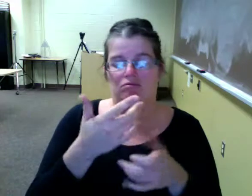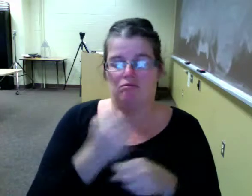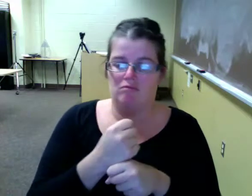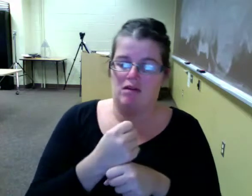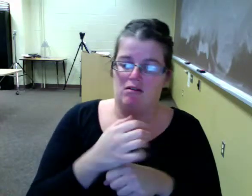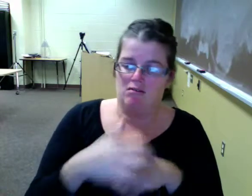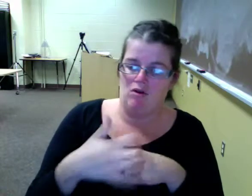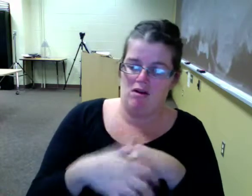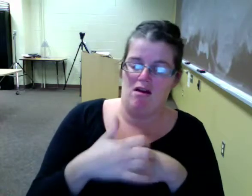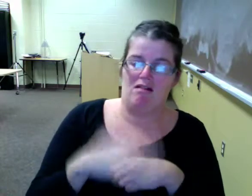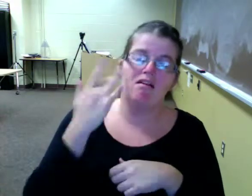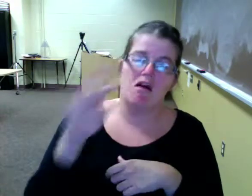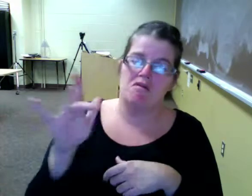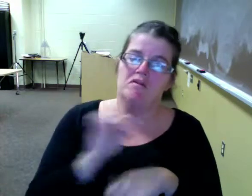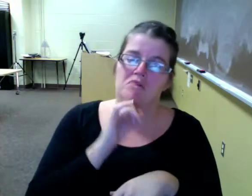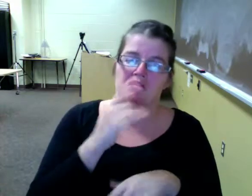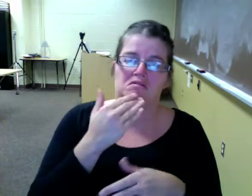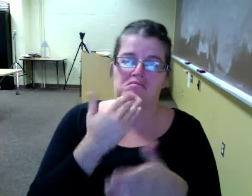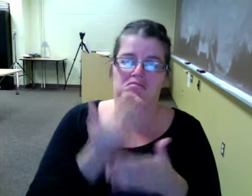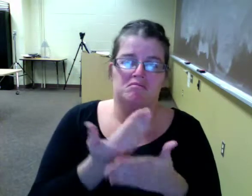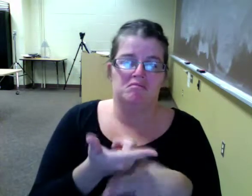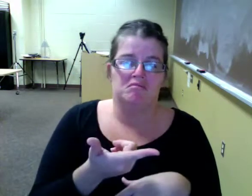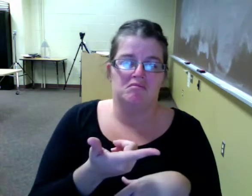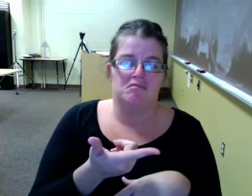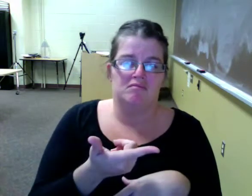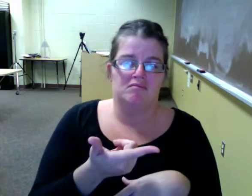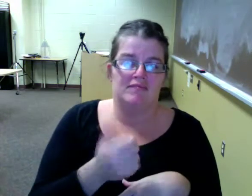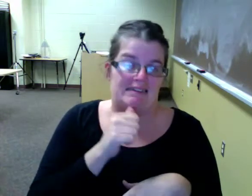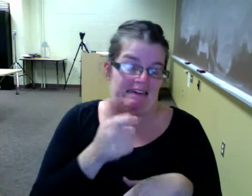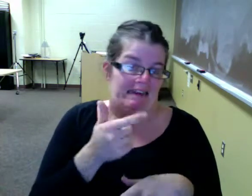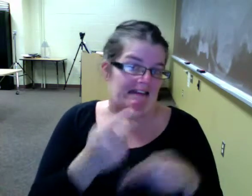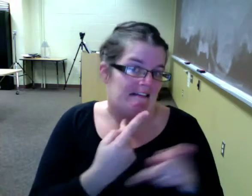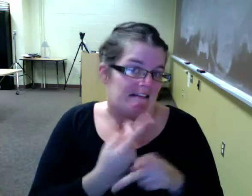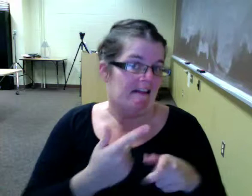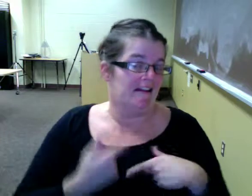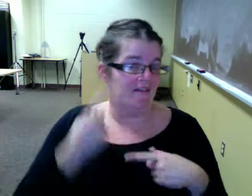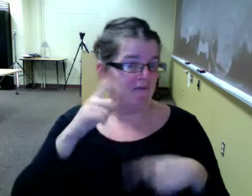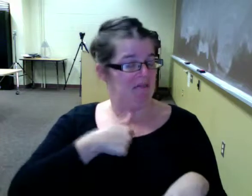doing pretty well. Not the kind of life I want to live, but he's doing okay.